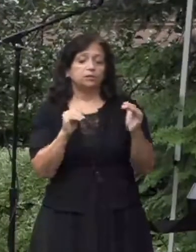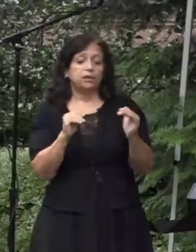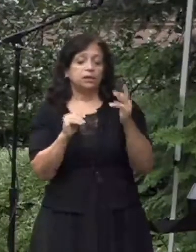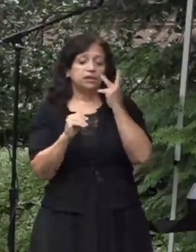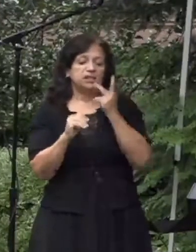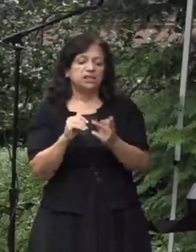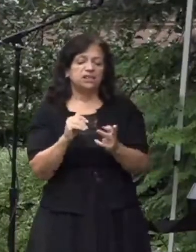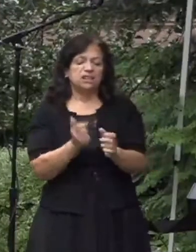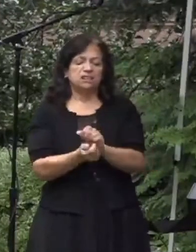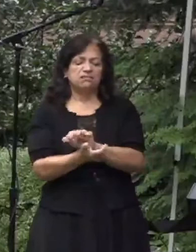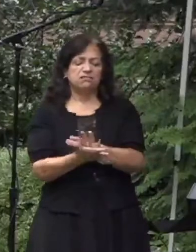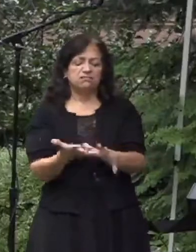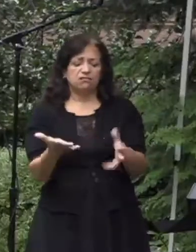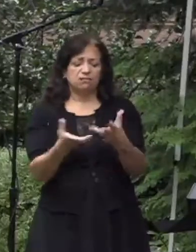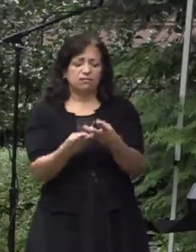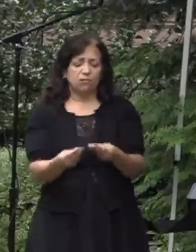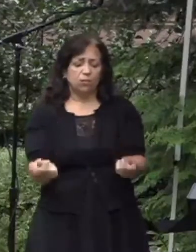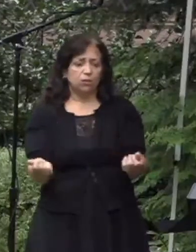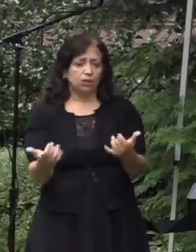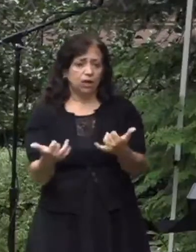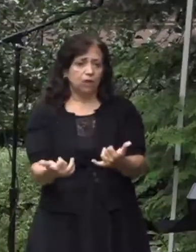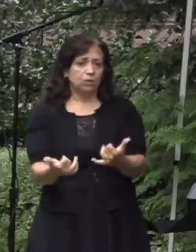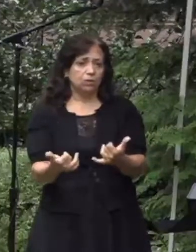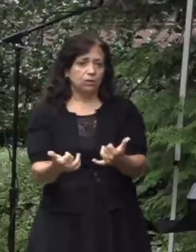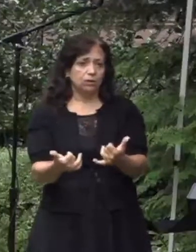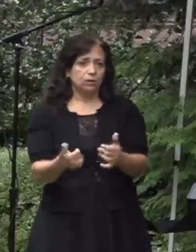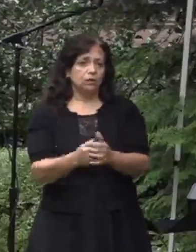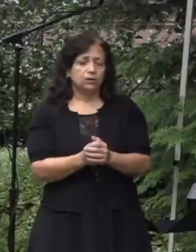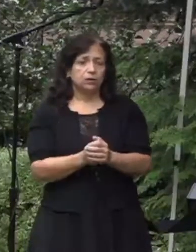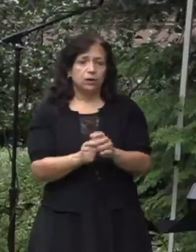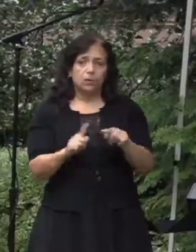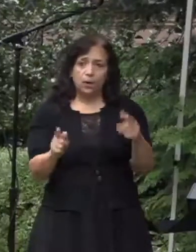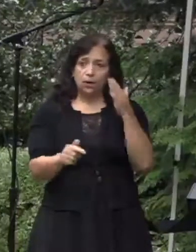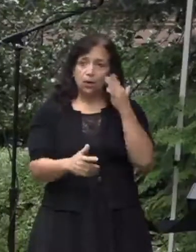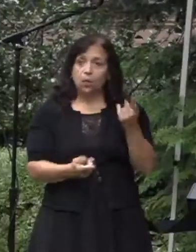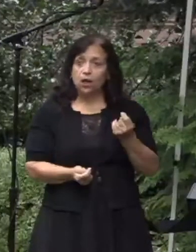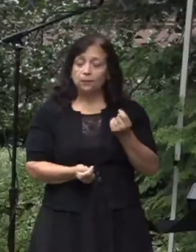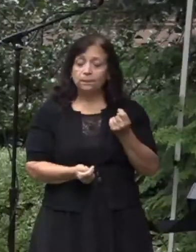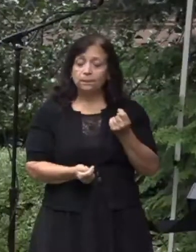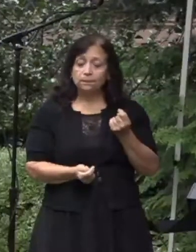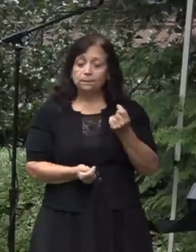be totally gone by now. But do you know what he found?